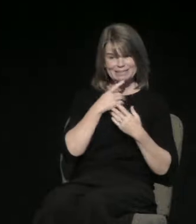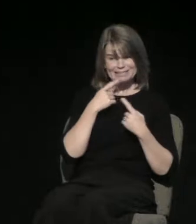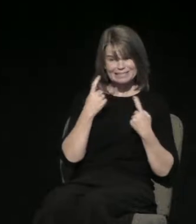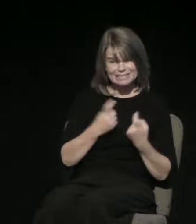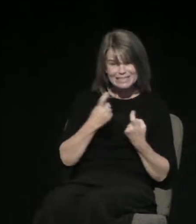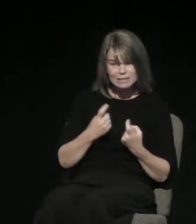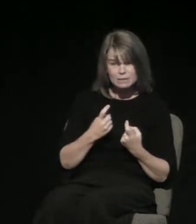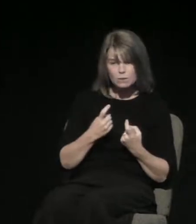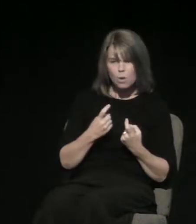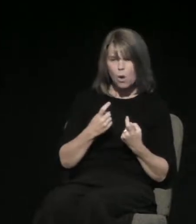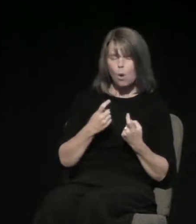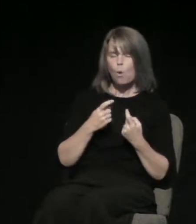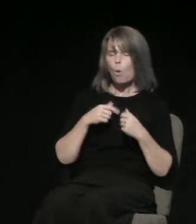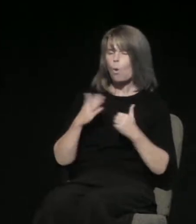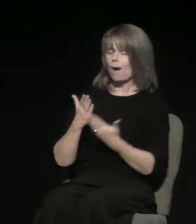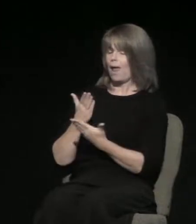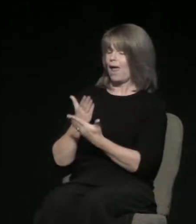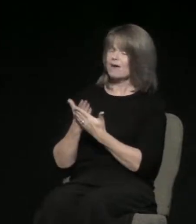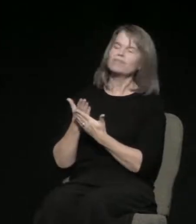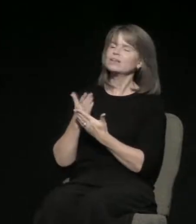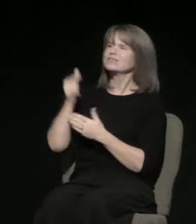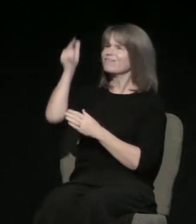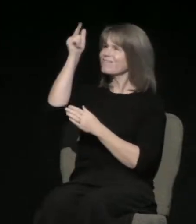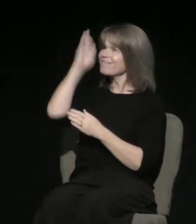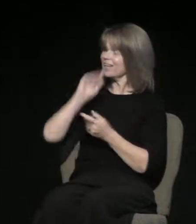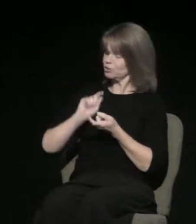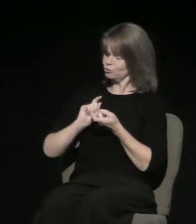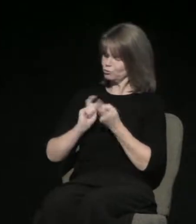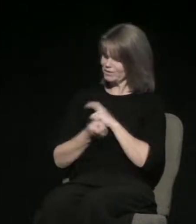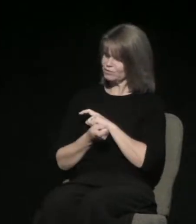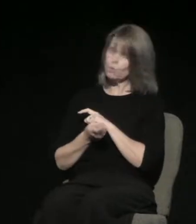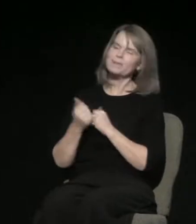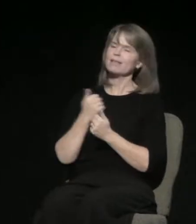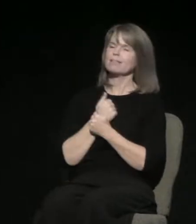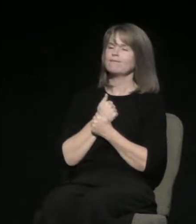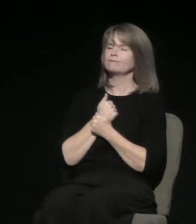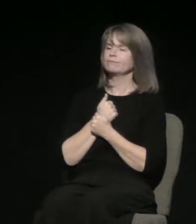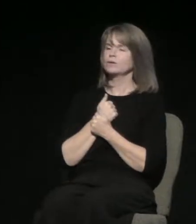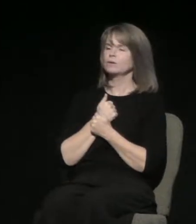Or of God's Transforming Love